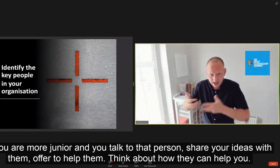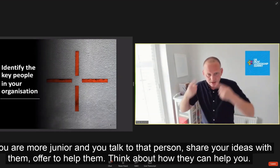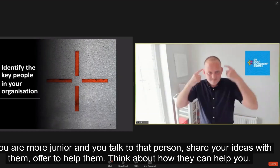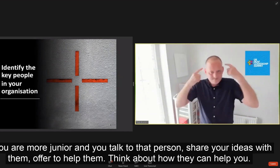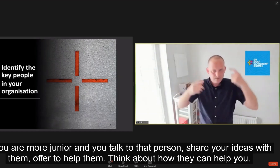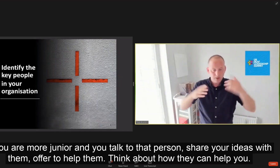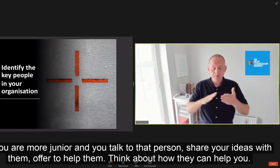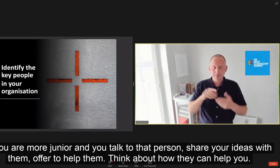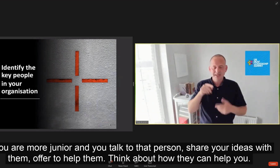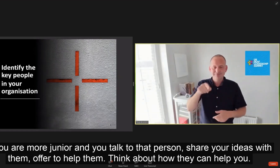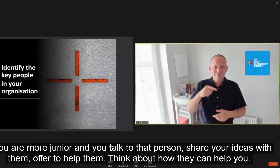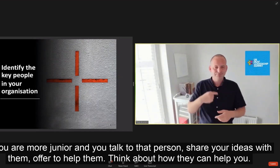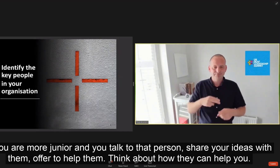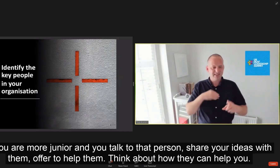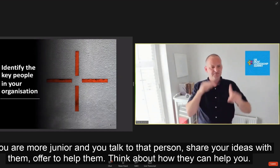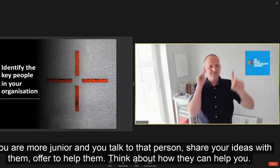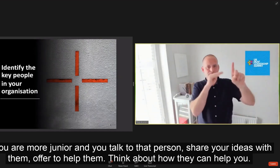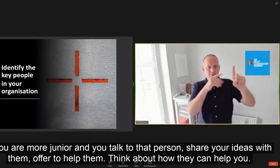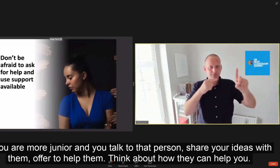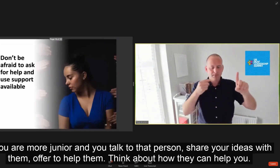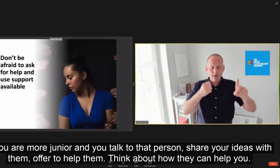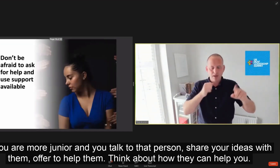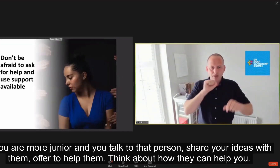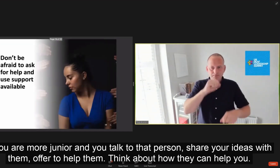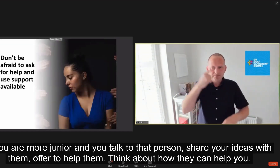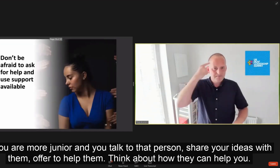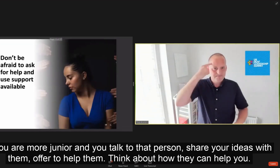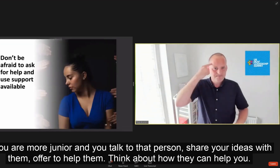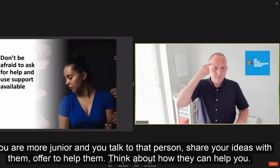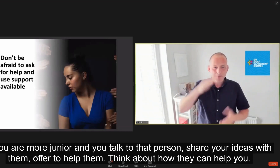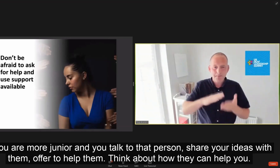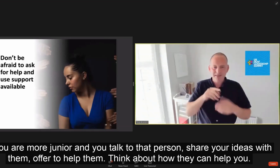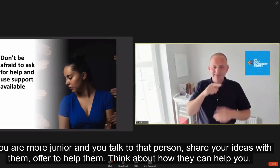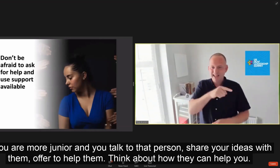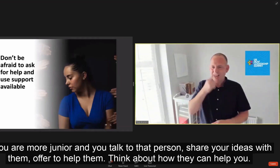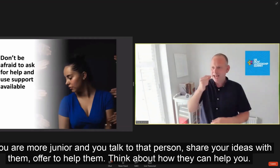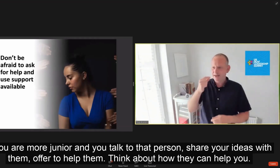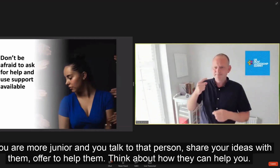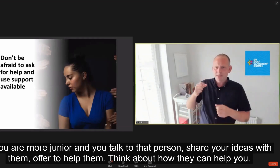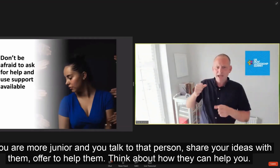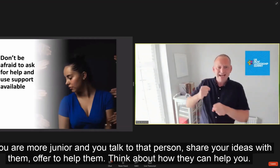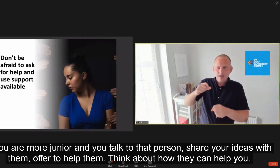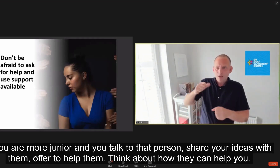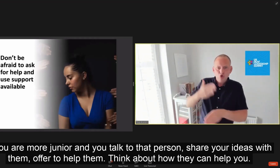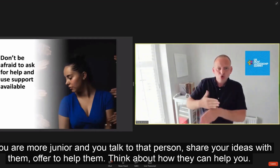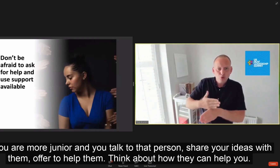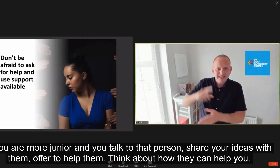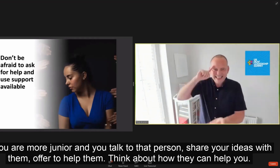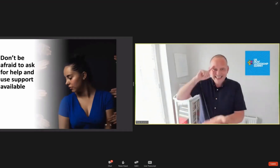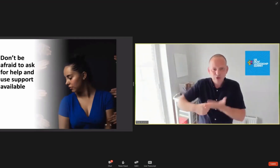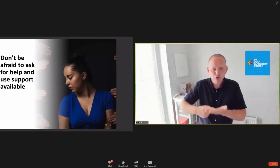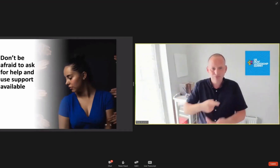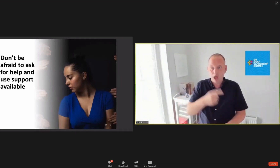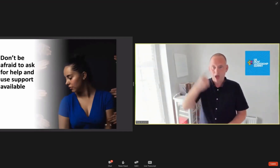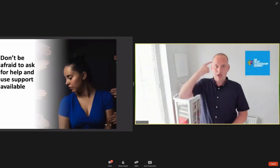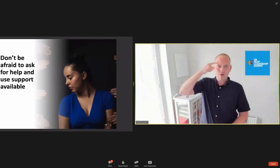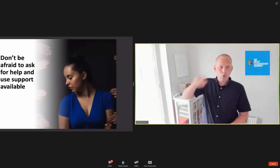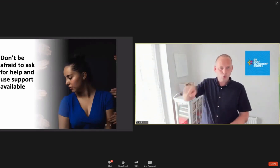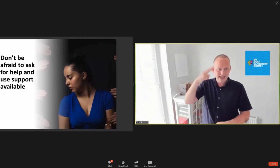know, talk to that person, share your ideas with them, offer to help them, think about how they can help you. Think about,